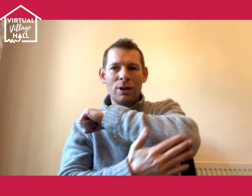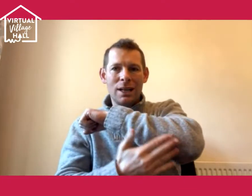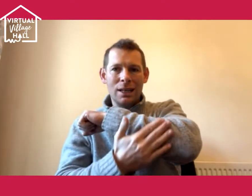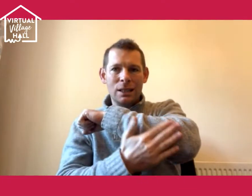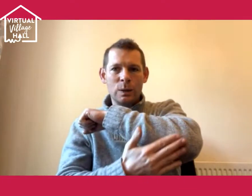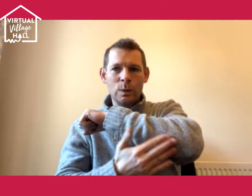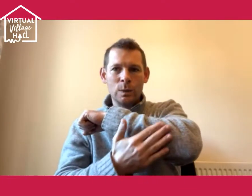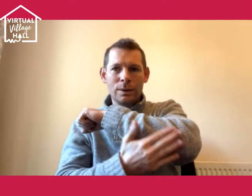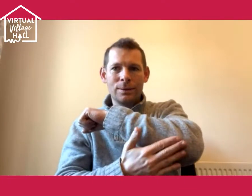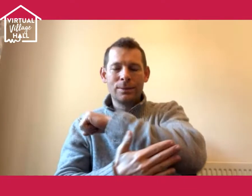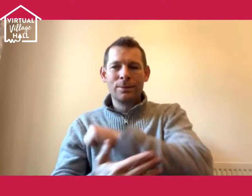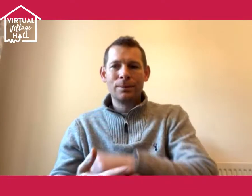or brown